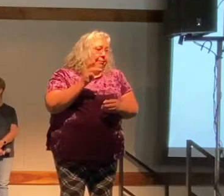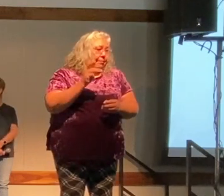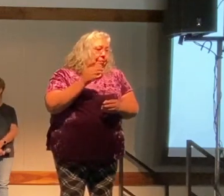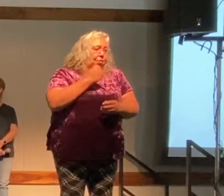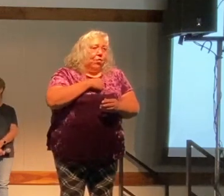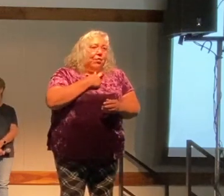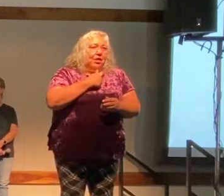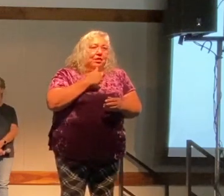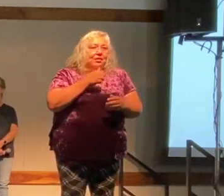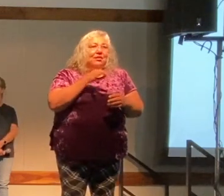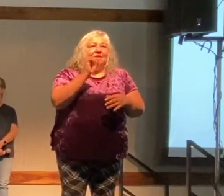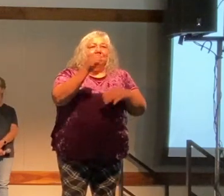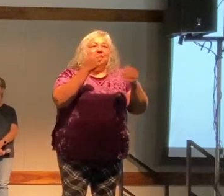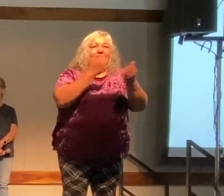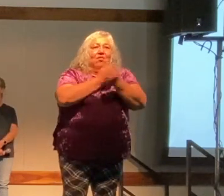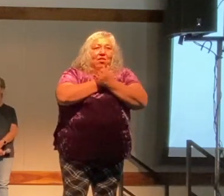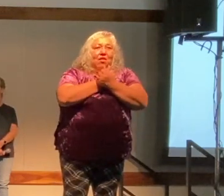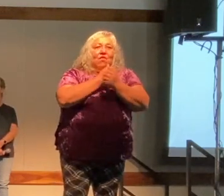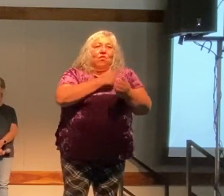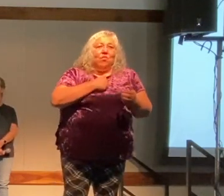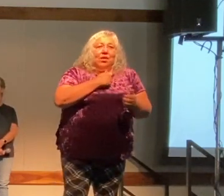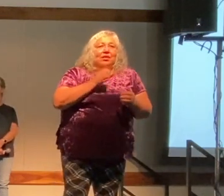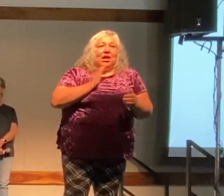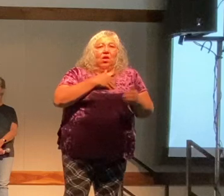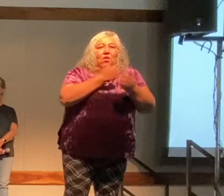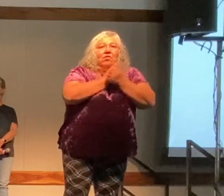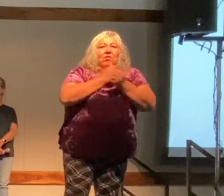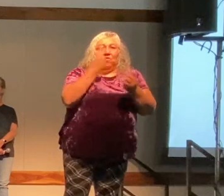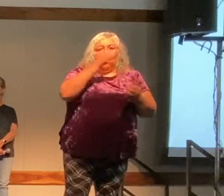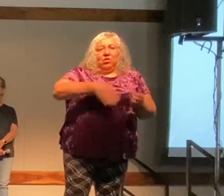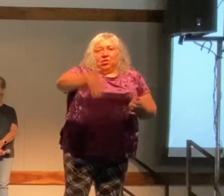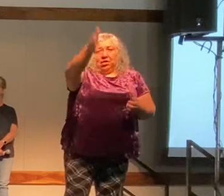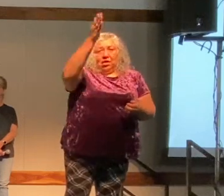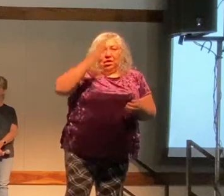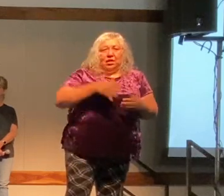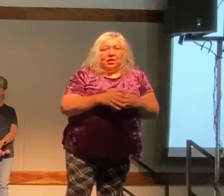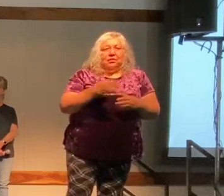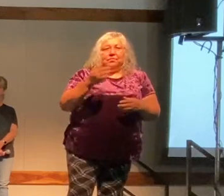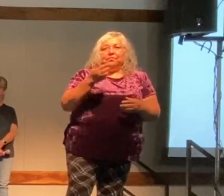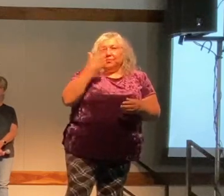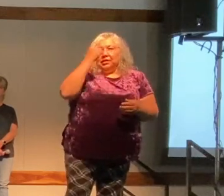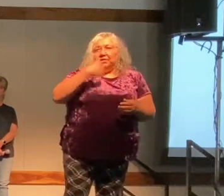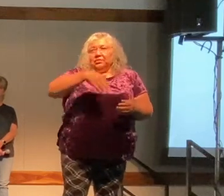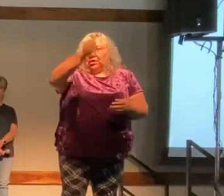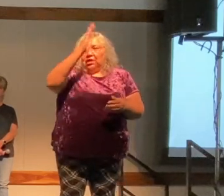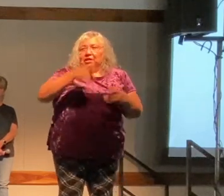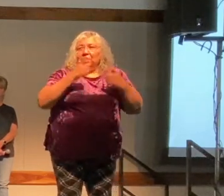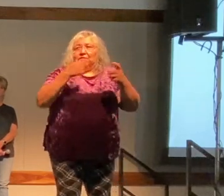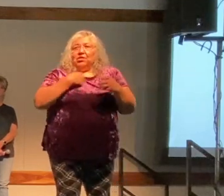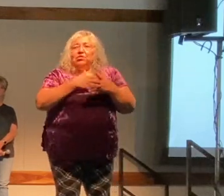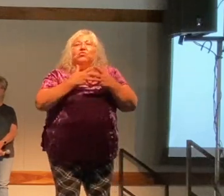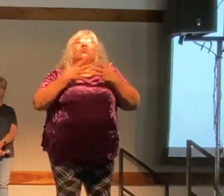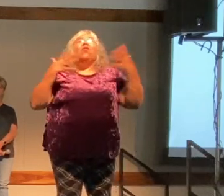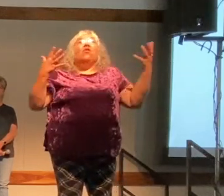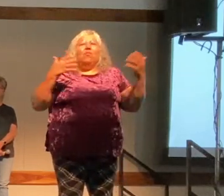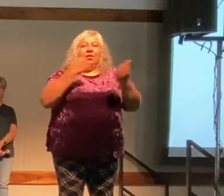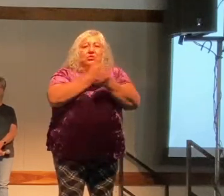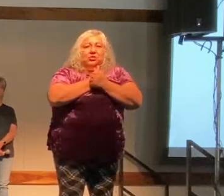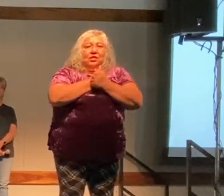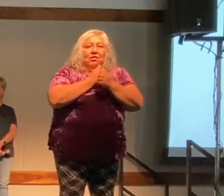repentance is love, right? Repentance is our love for God, because God has given us so much love. So when we